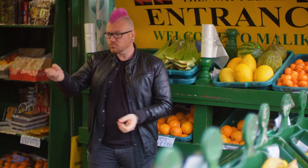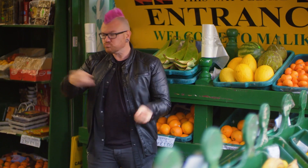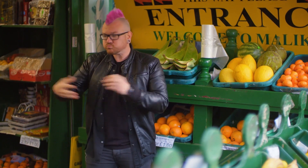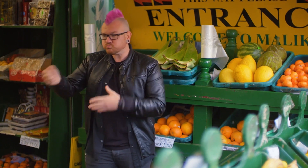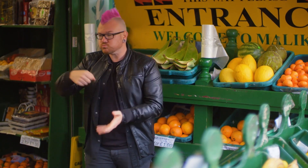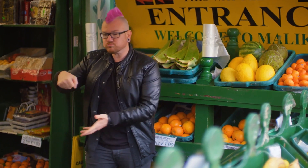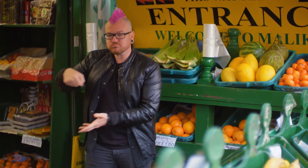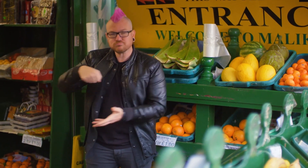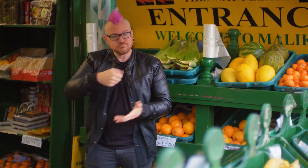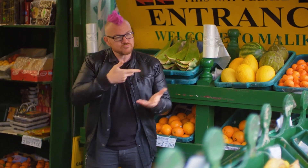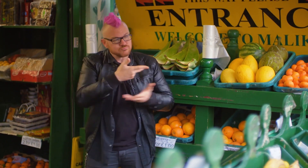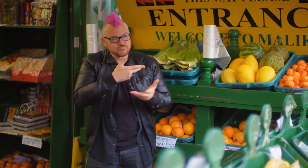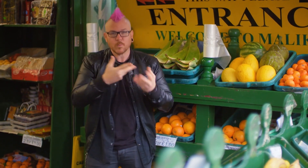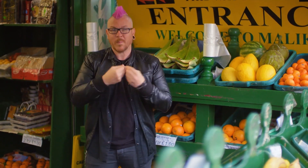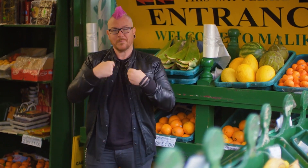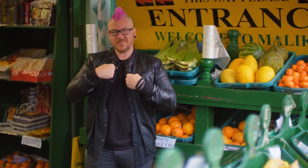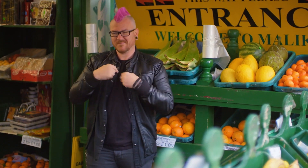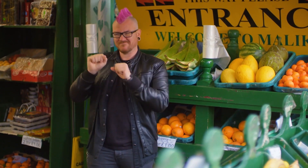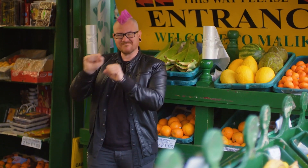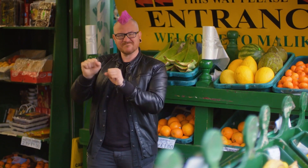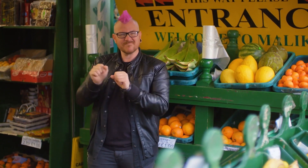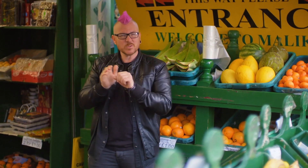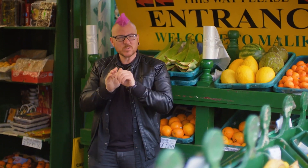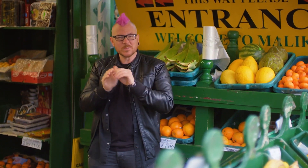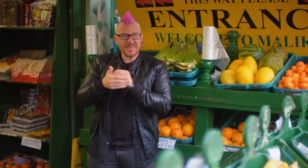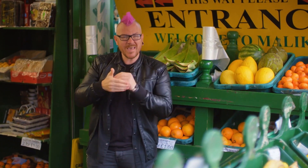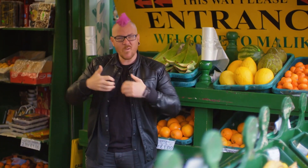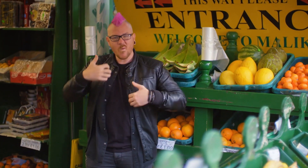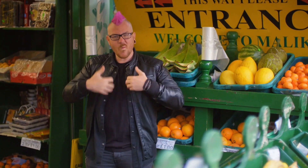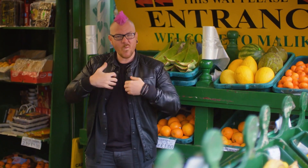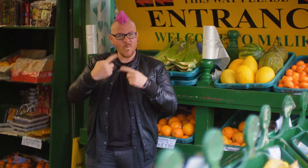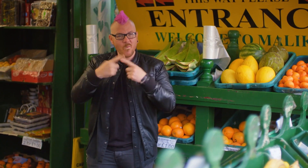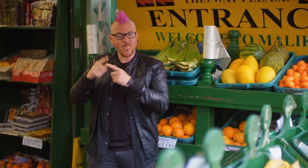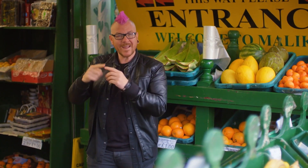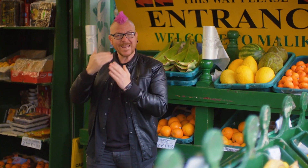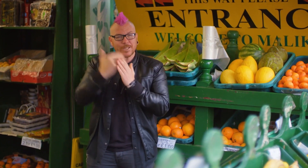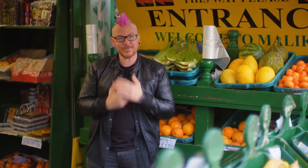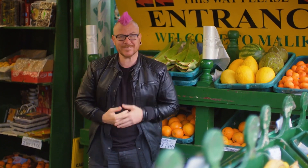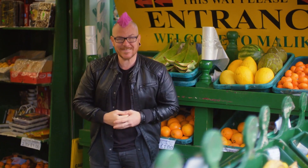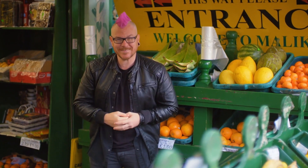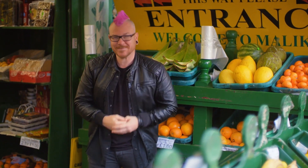going to get some ingredients so he can show me some of his Jamaican recipes.